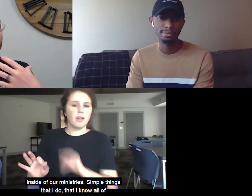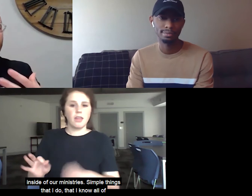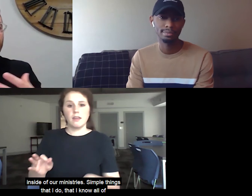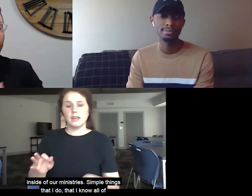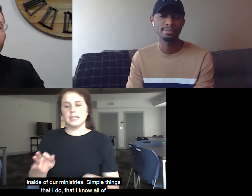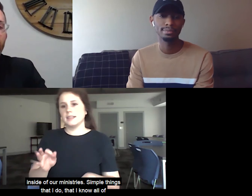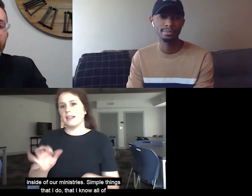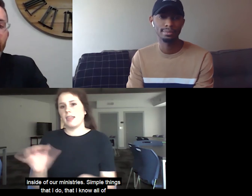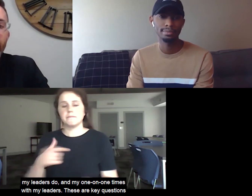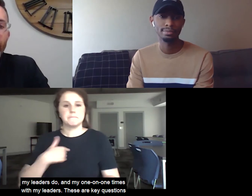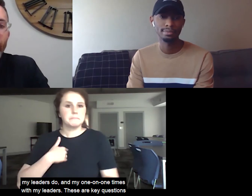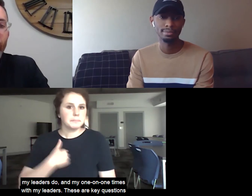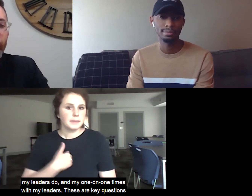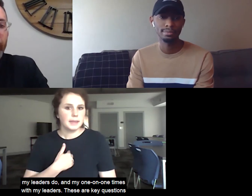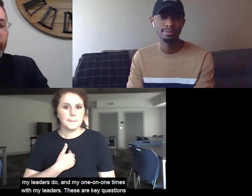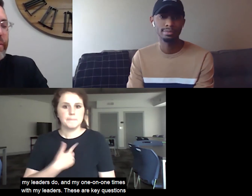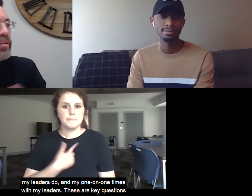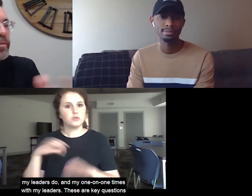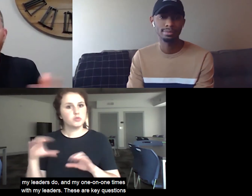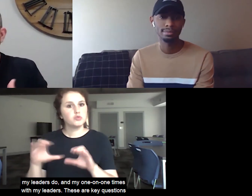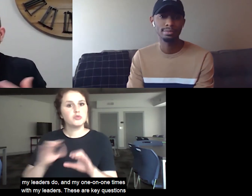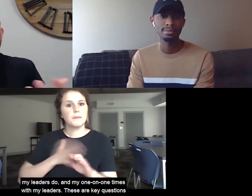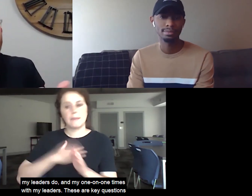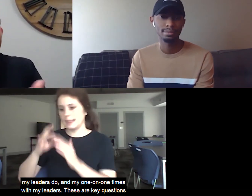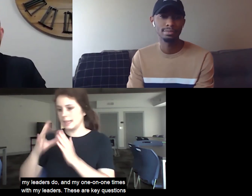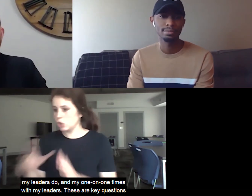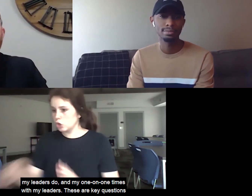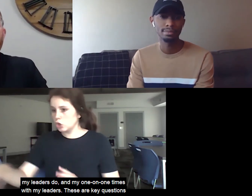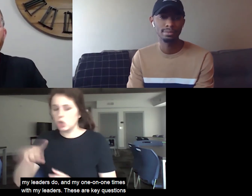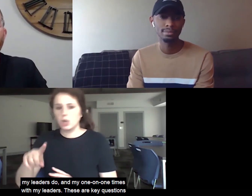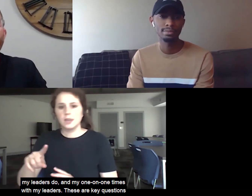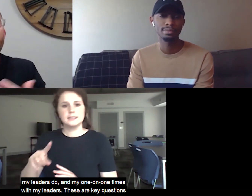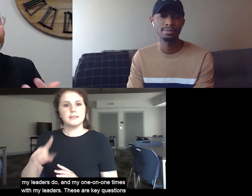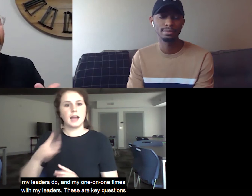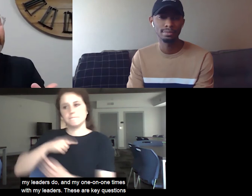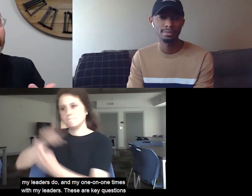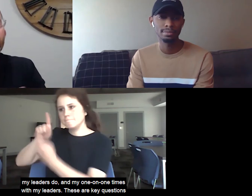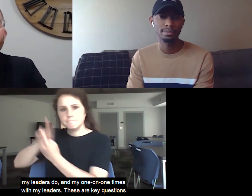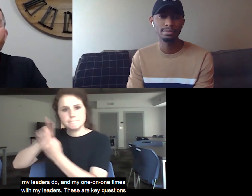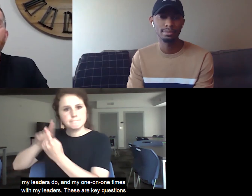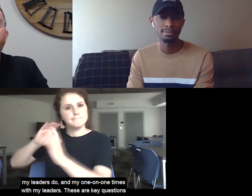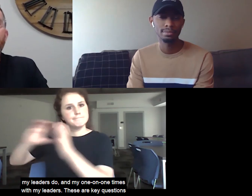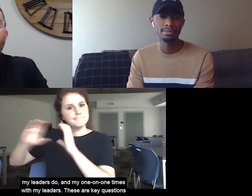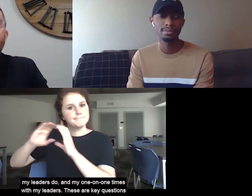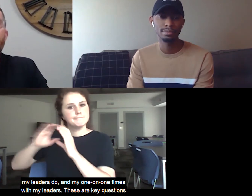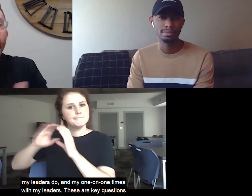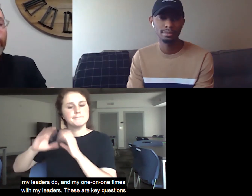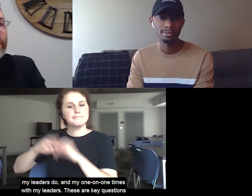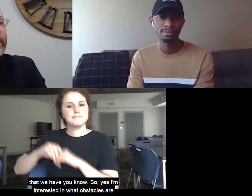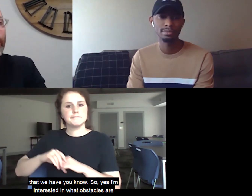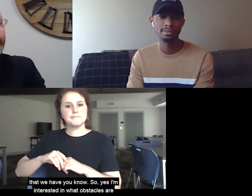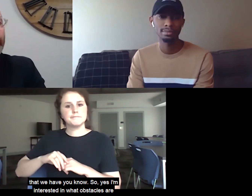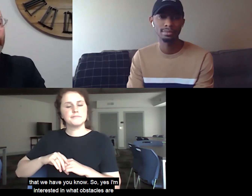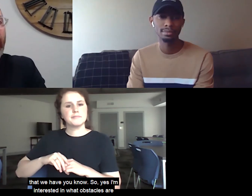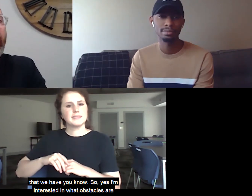do, that I know that all of my leaders do in my one-on-one times with my leaders. These are